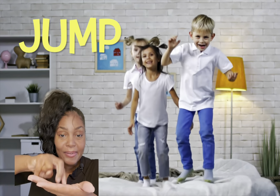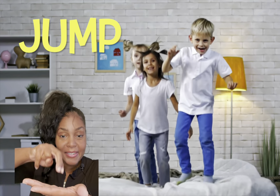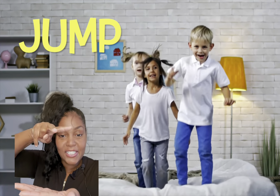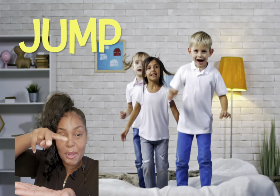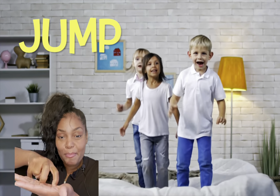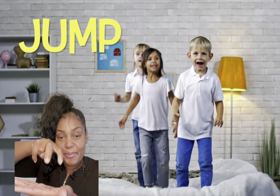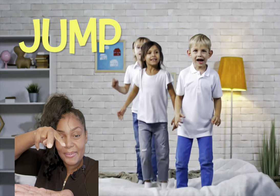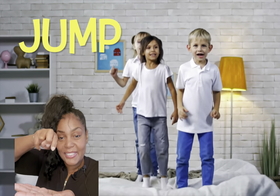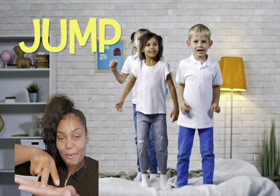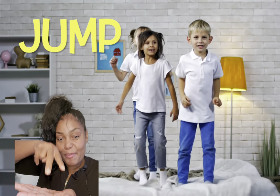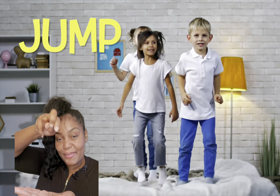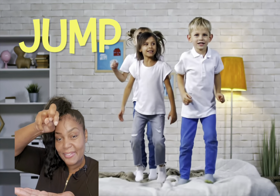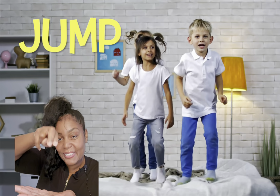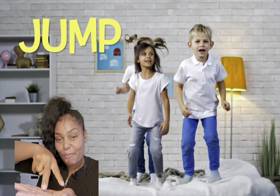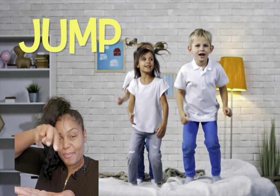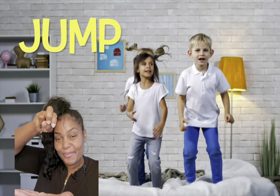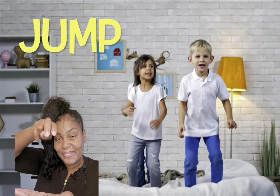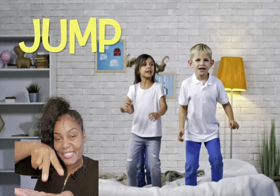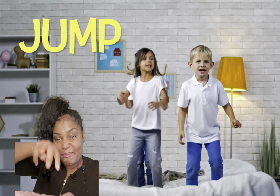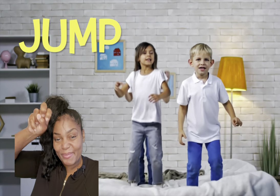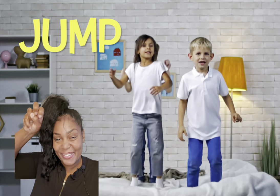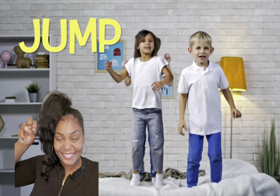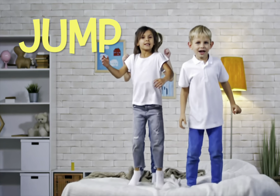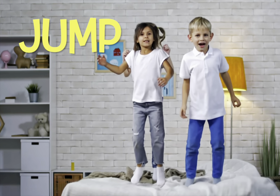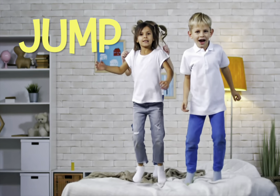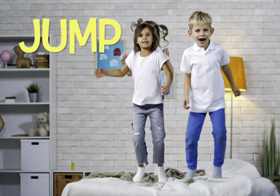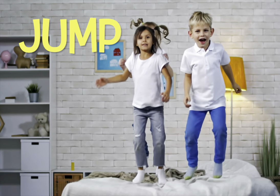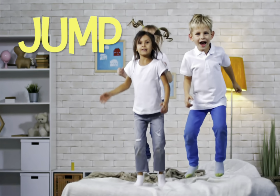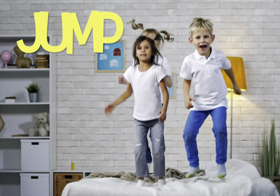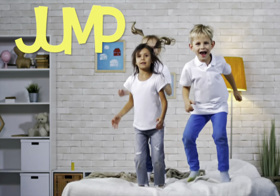jump, jump, jump, jump, jump.